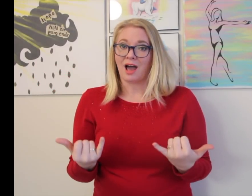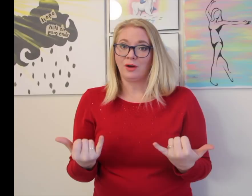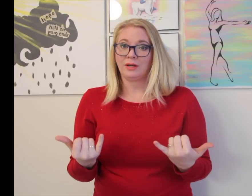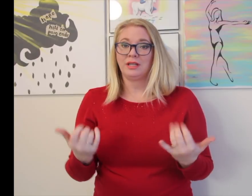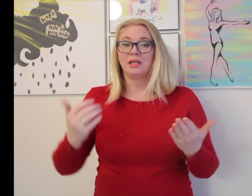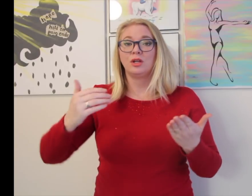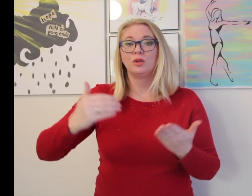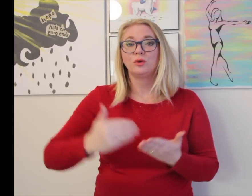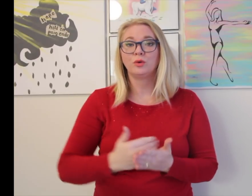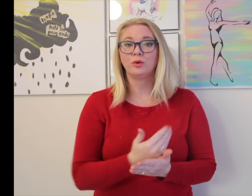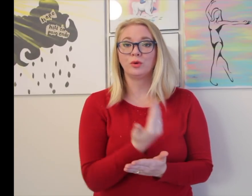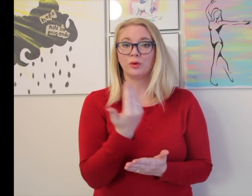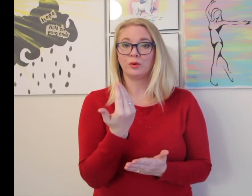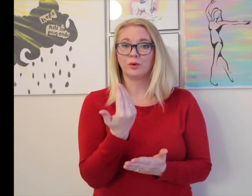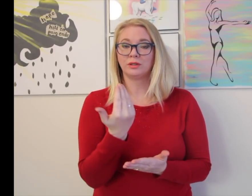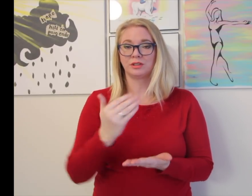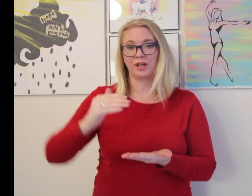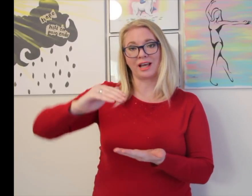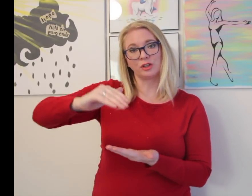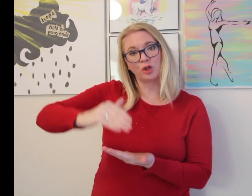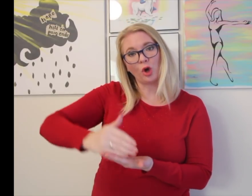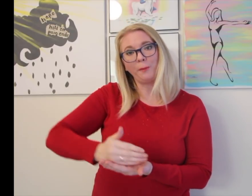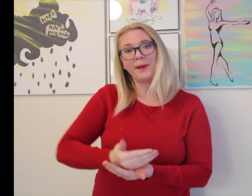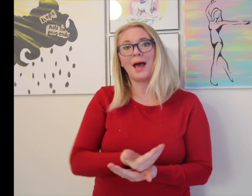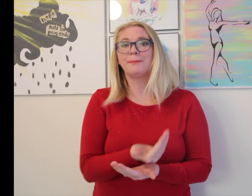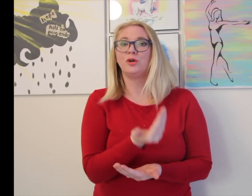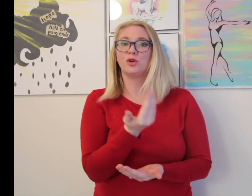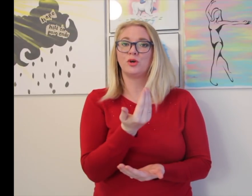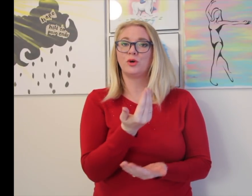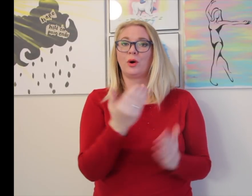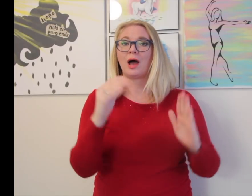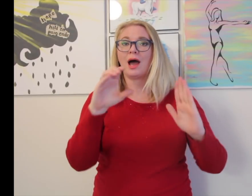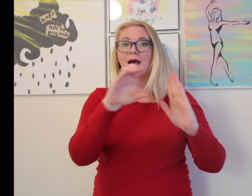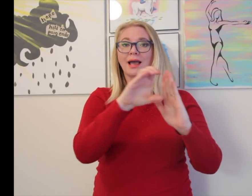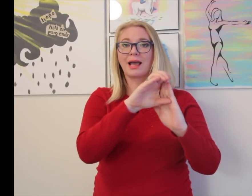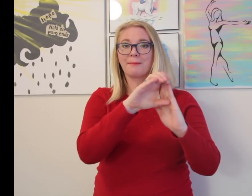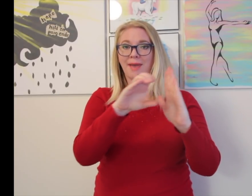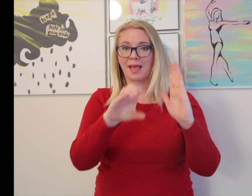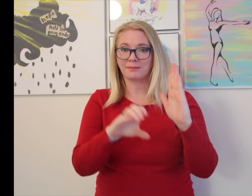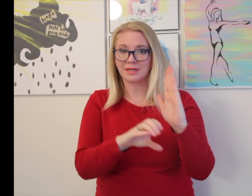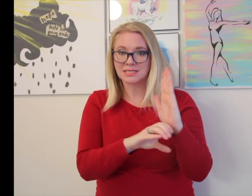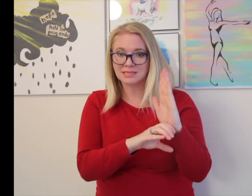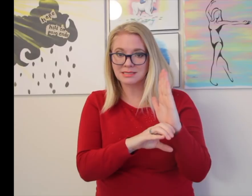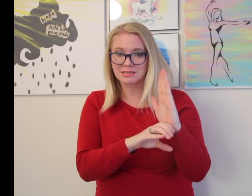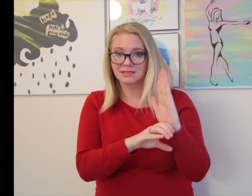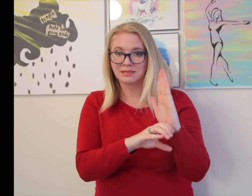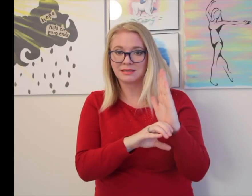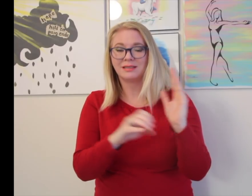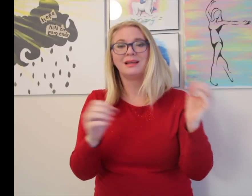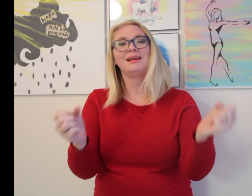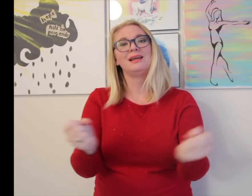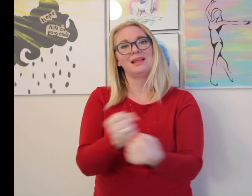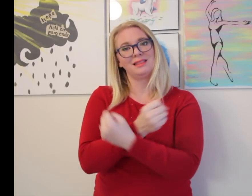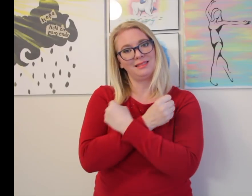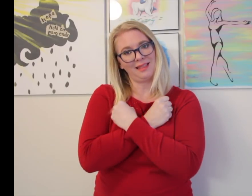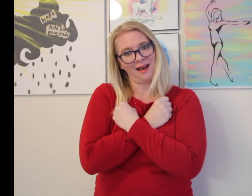Now, new, so you're like scoop it up, new commandments,